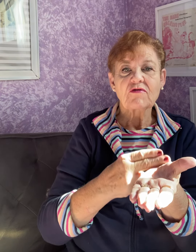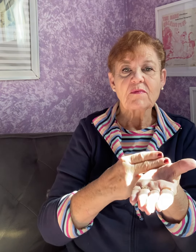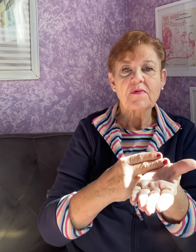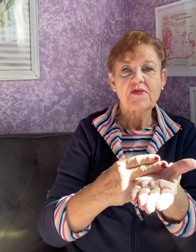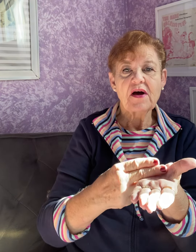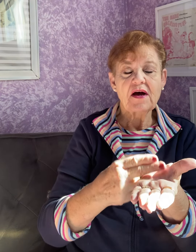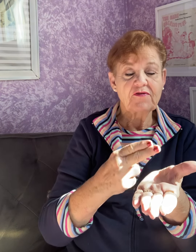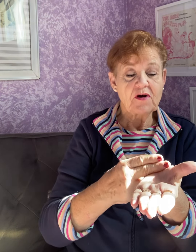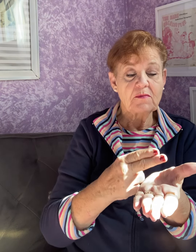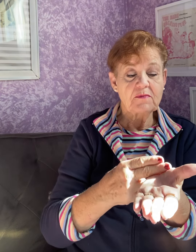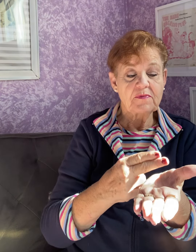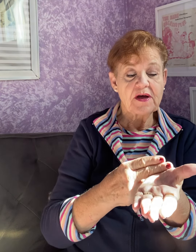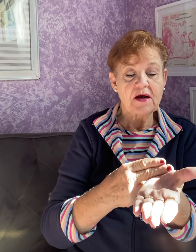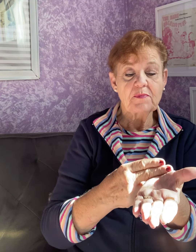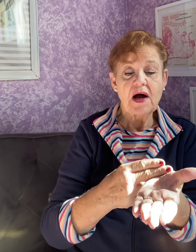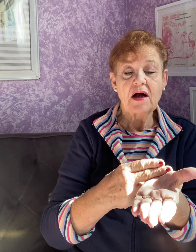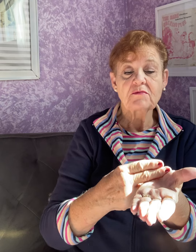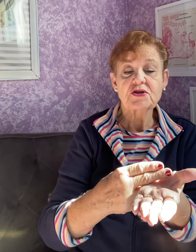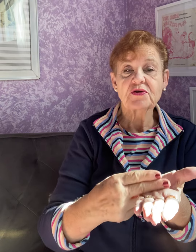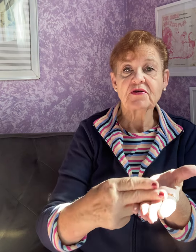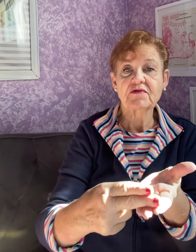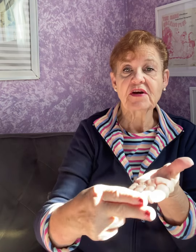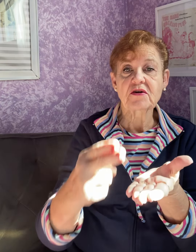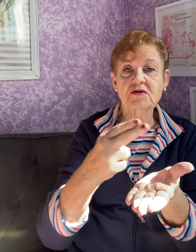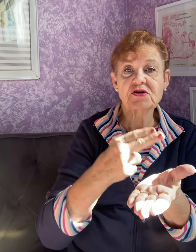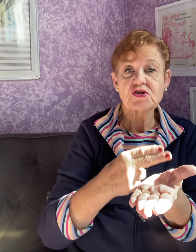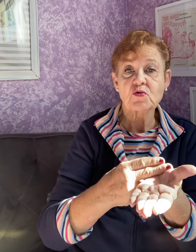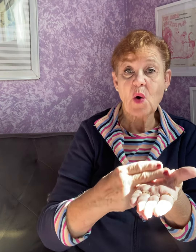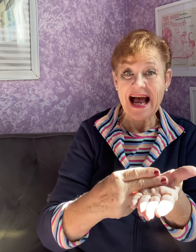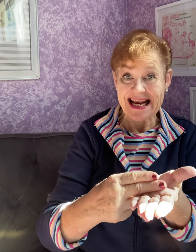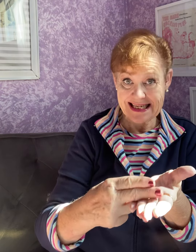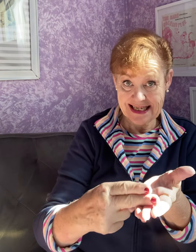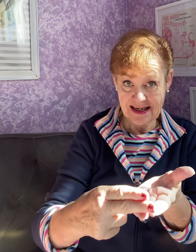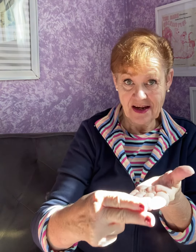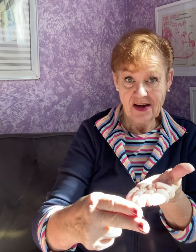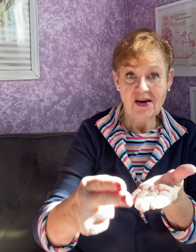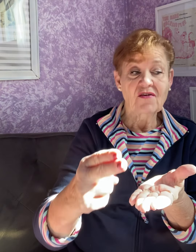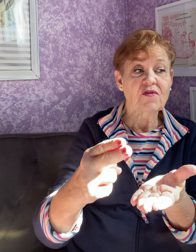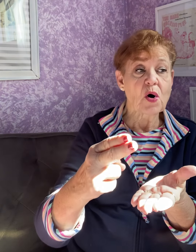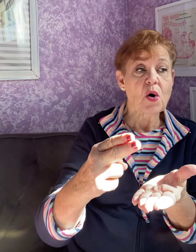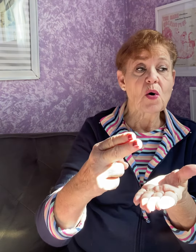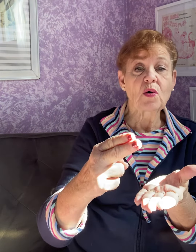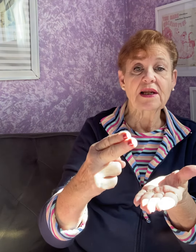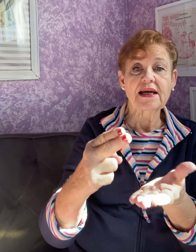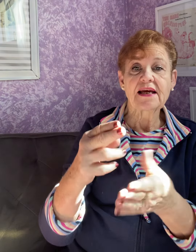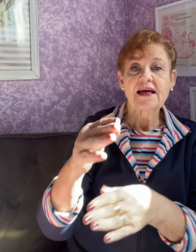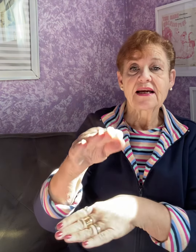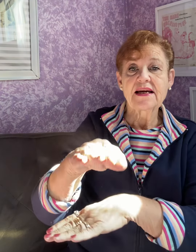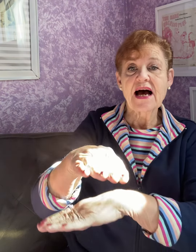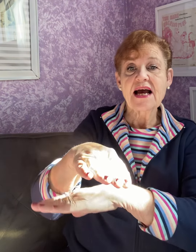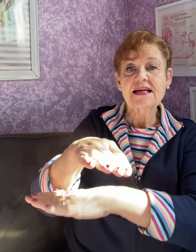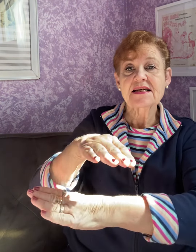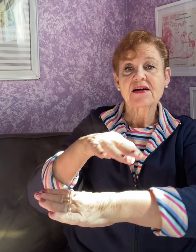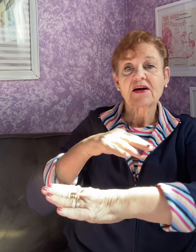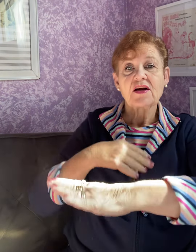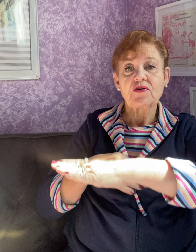from the palm to the fingers twice for O Holy. Night, you've